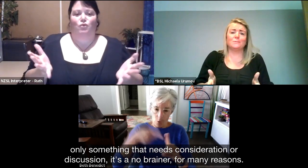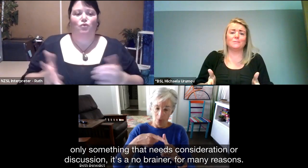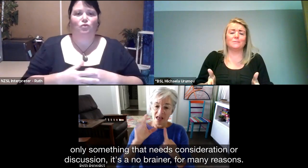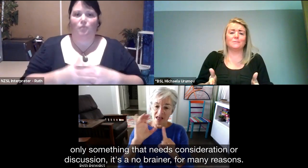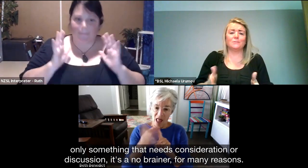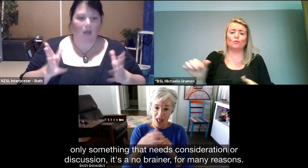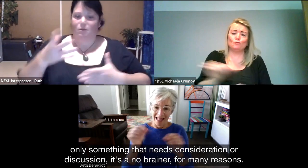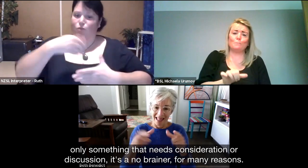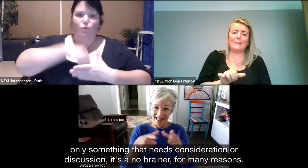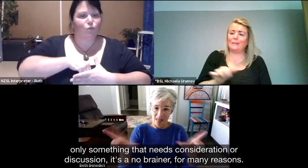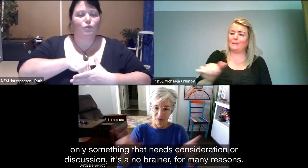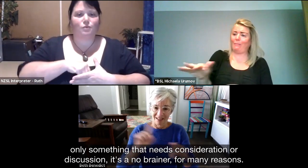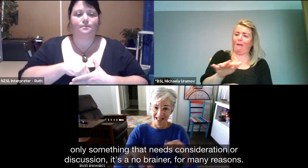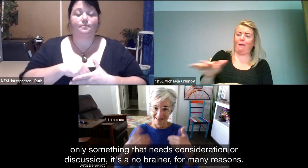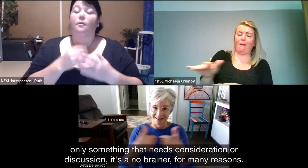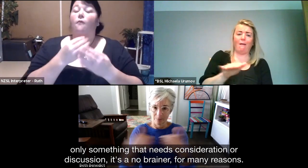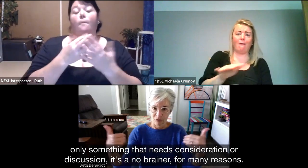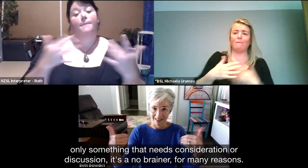for many reasons.